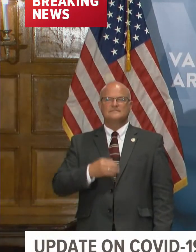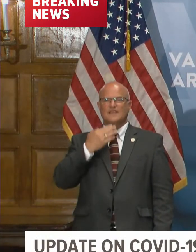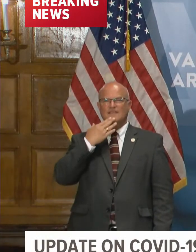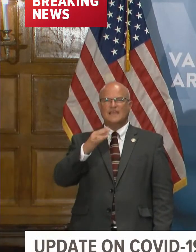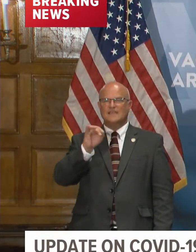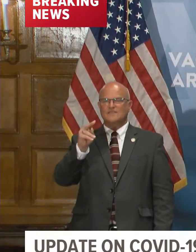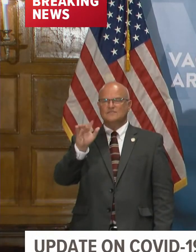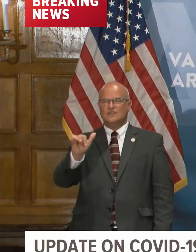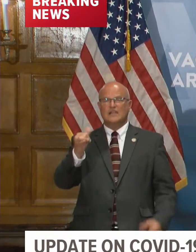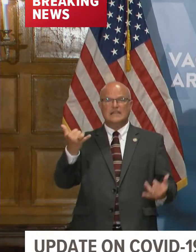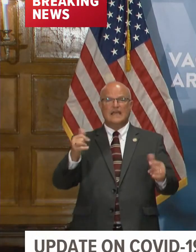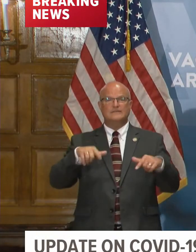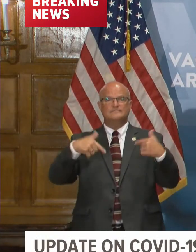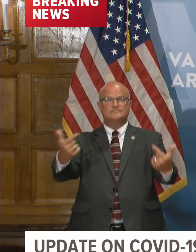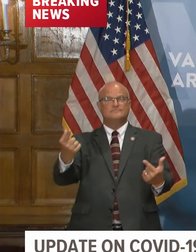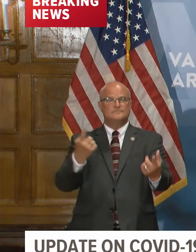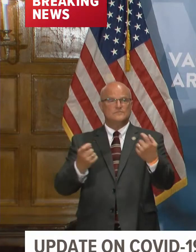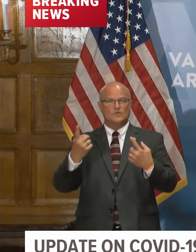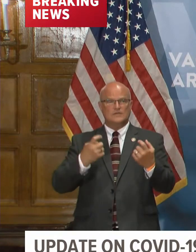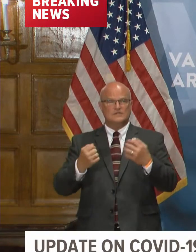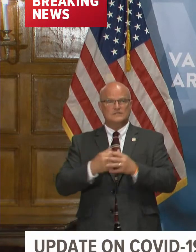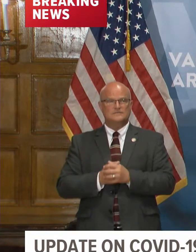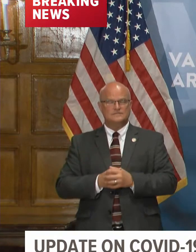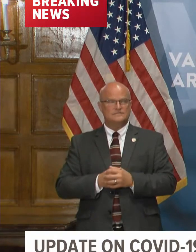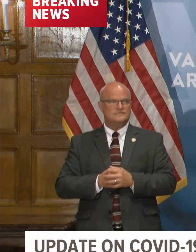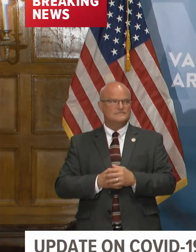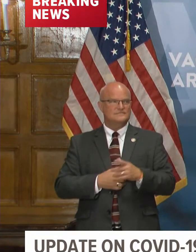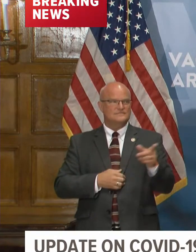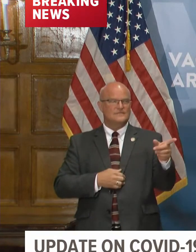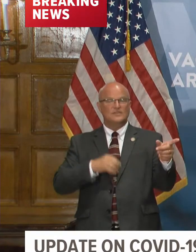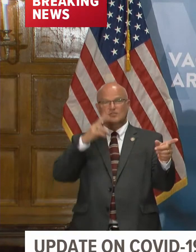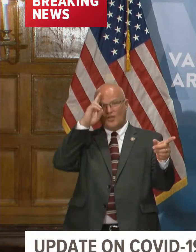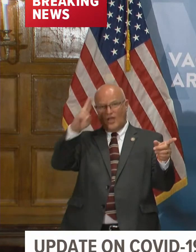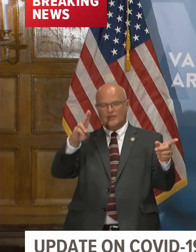Thank you, Johnny. With that, we'll take any questions.